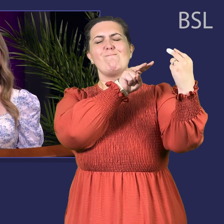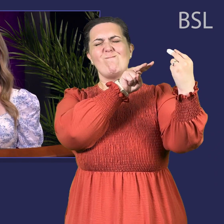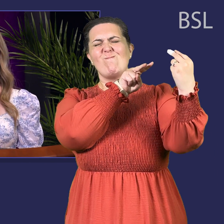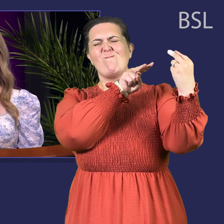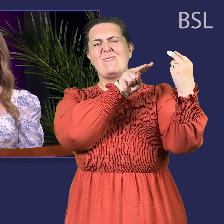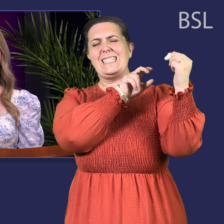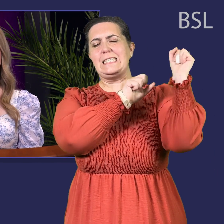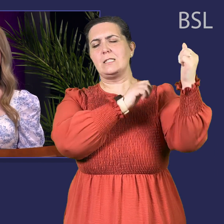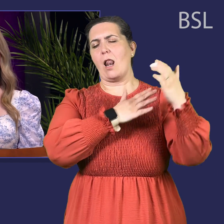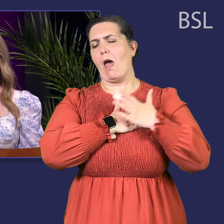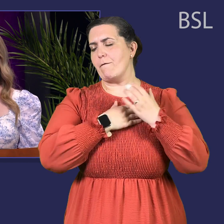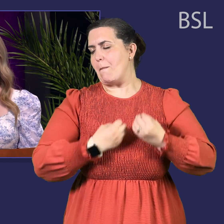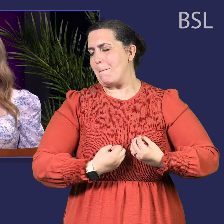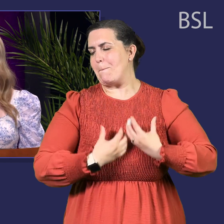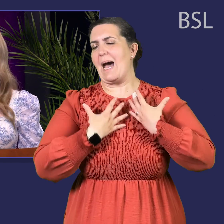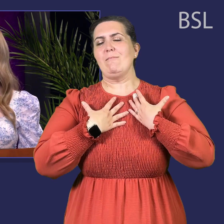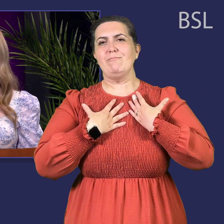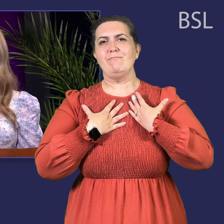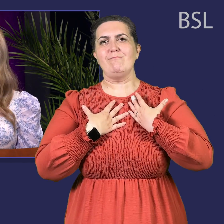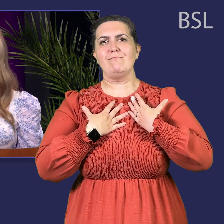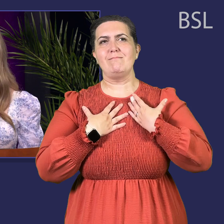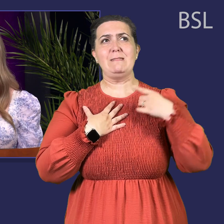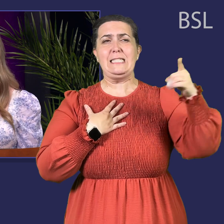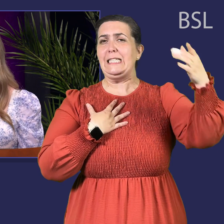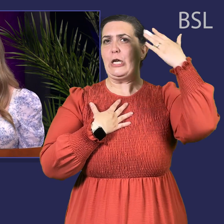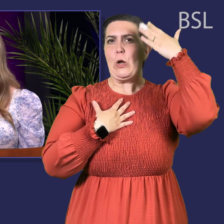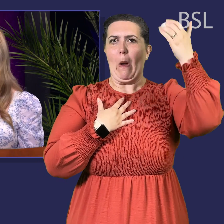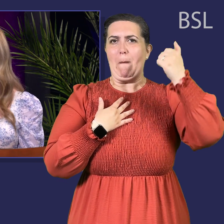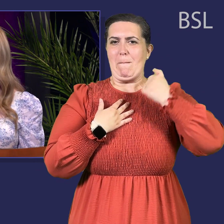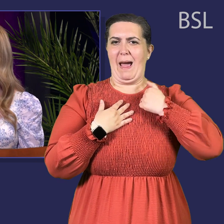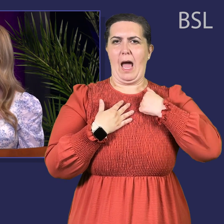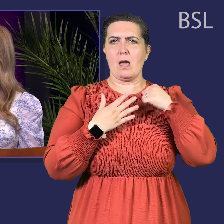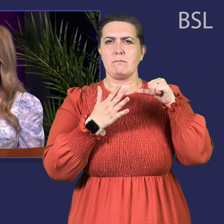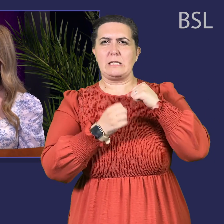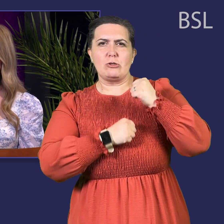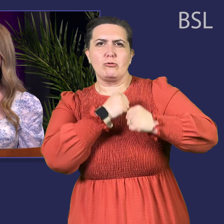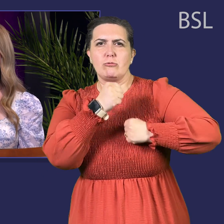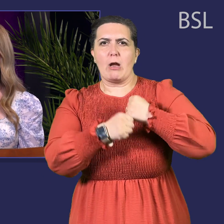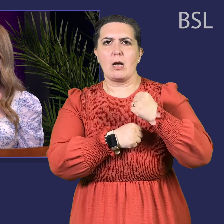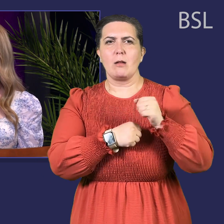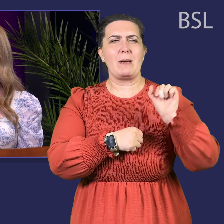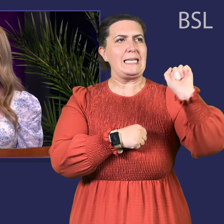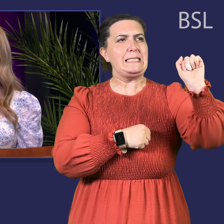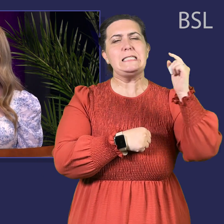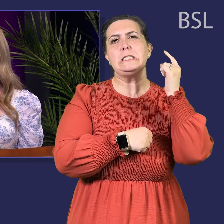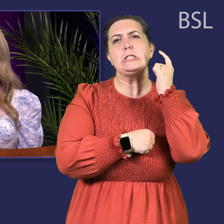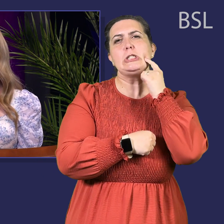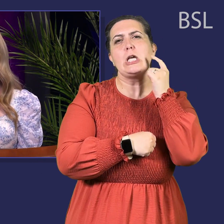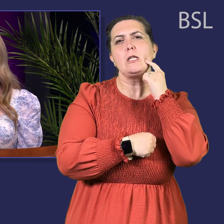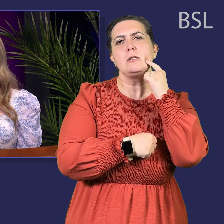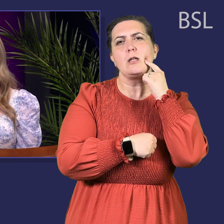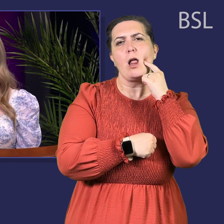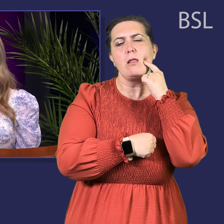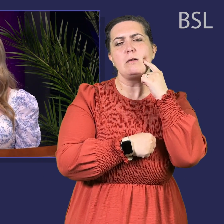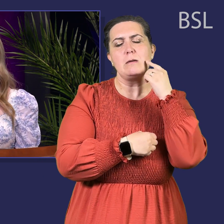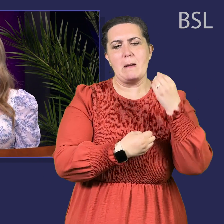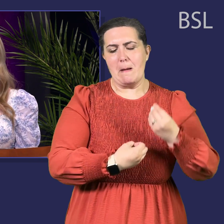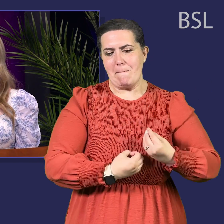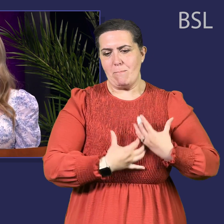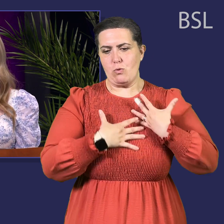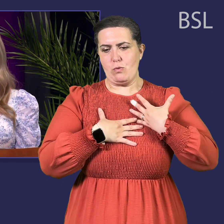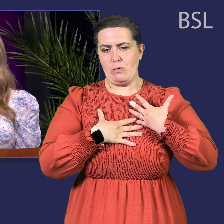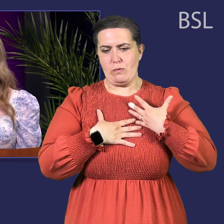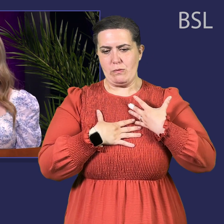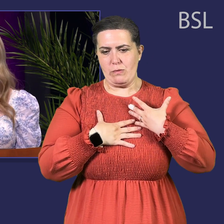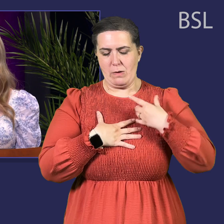his undeniable love and support. I don't think he explicitly knew that I was struggling, but his gentle dependability